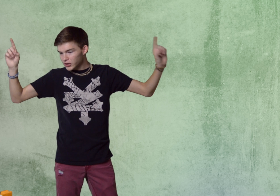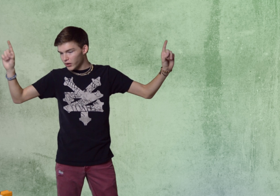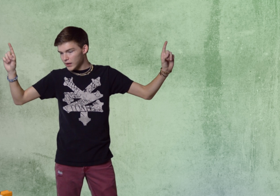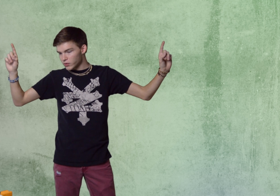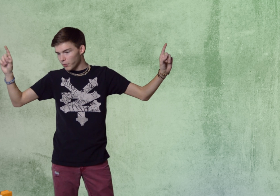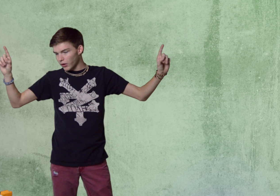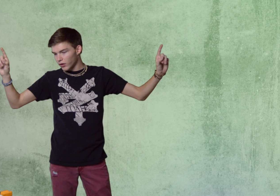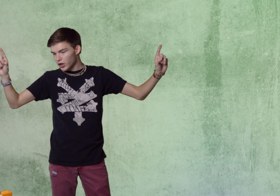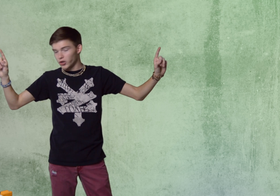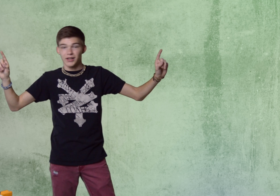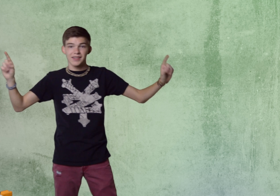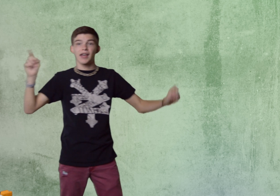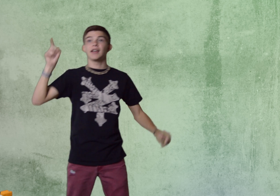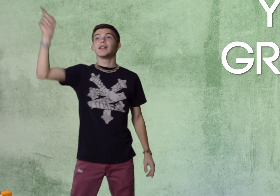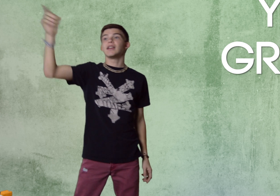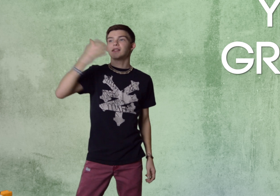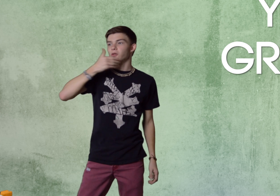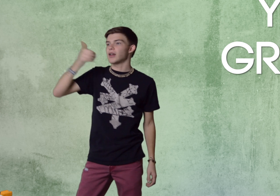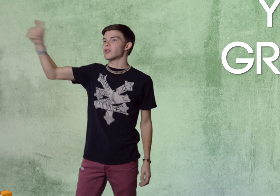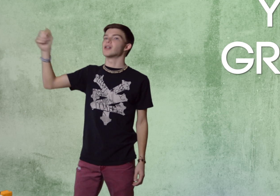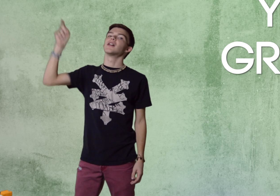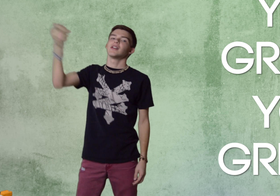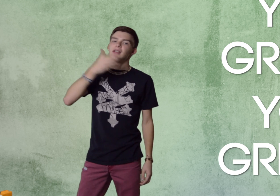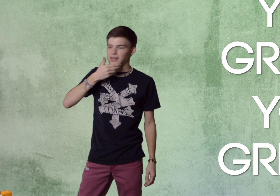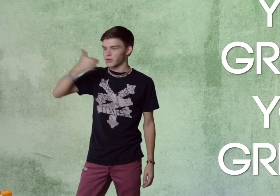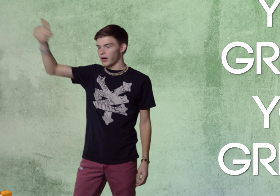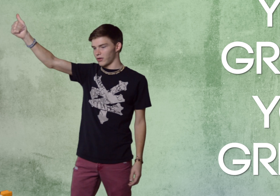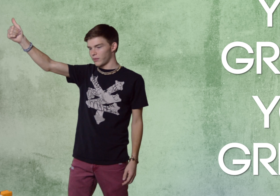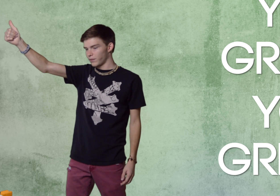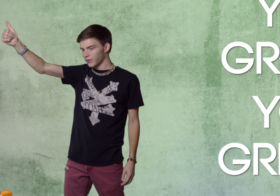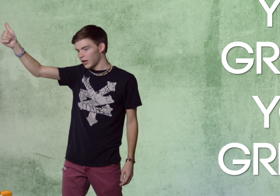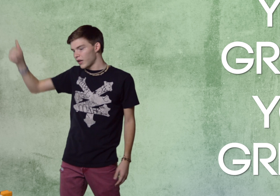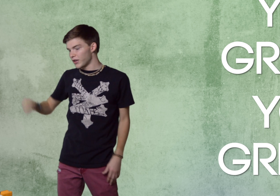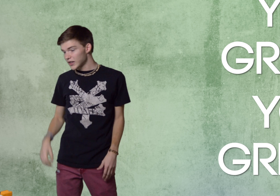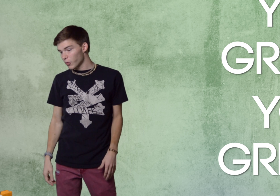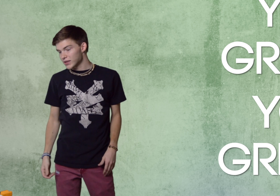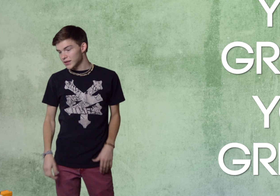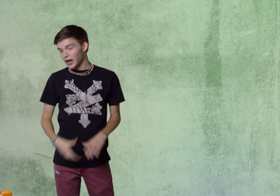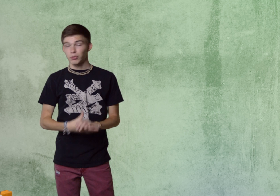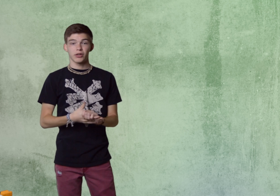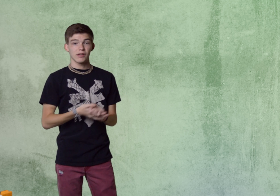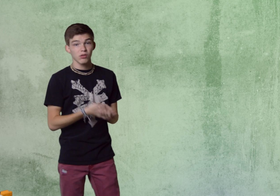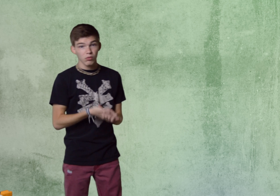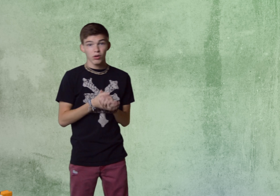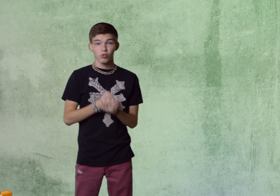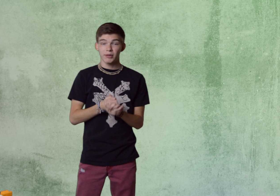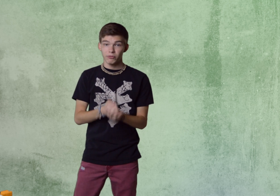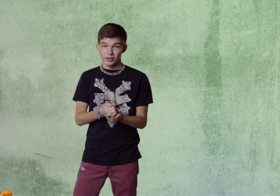your hands are up here, you're going to say, he's greater, he's greater. The next part says, I am learning to run